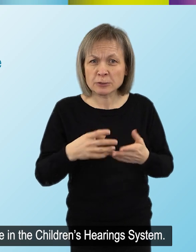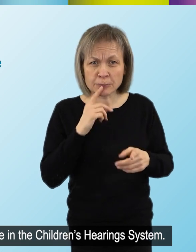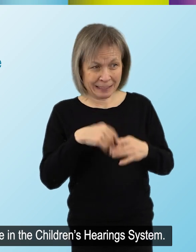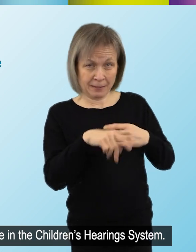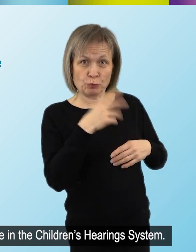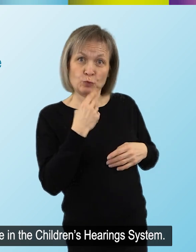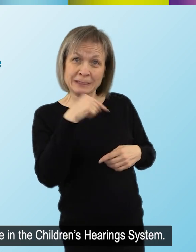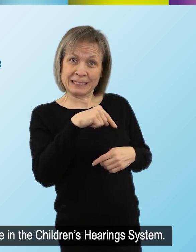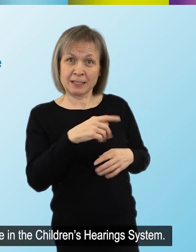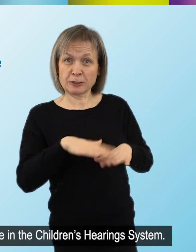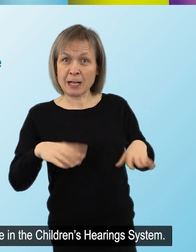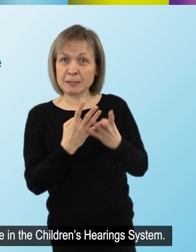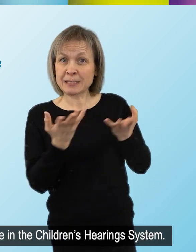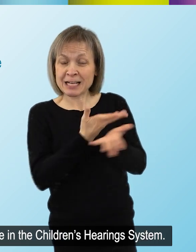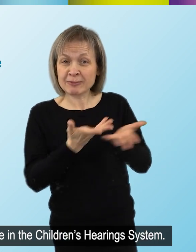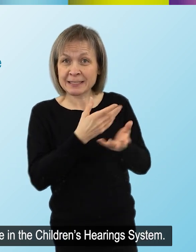hearings system.